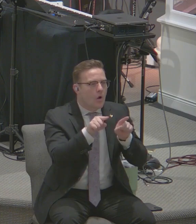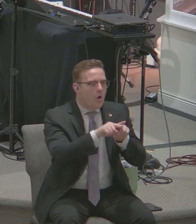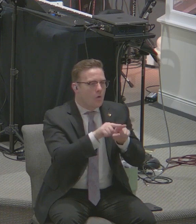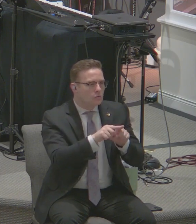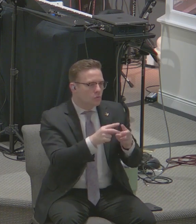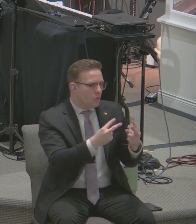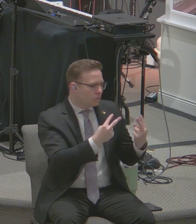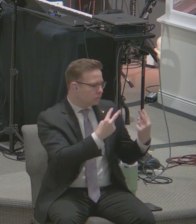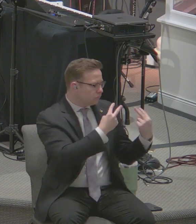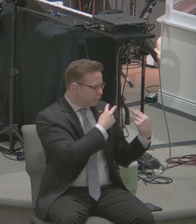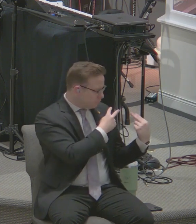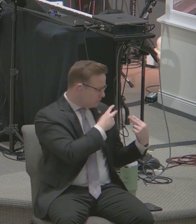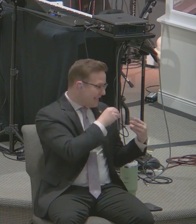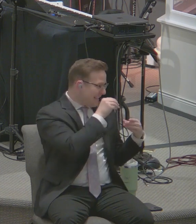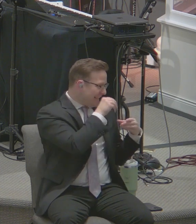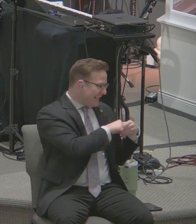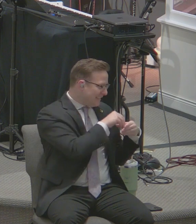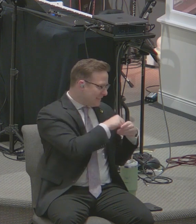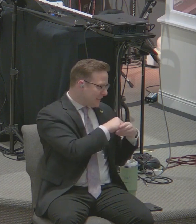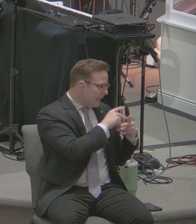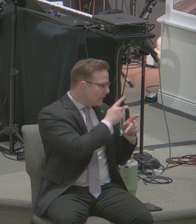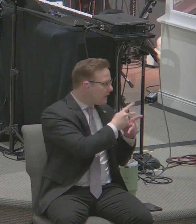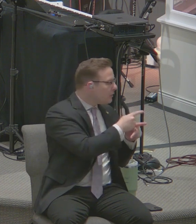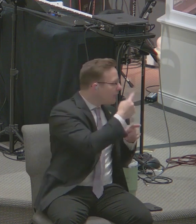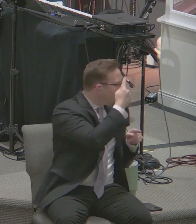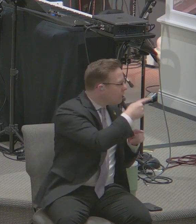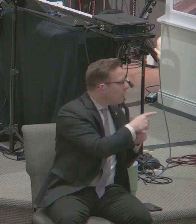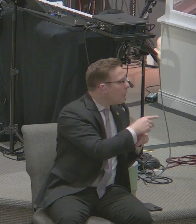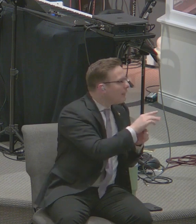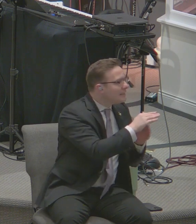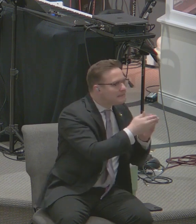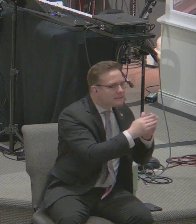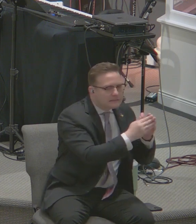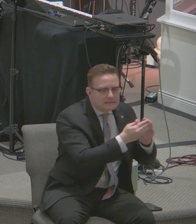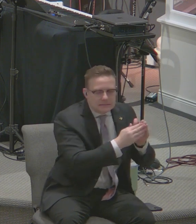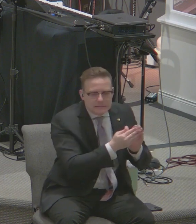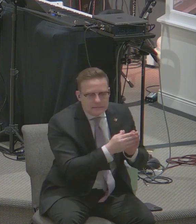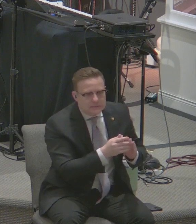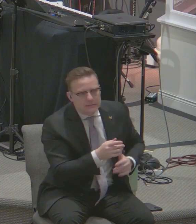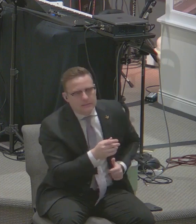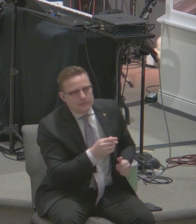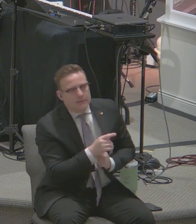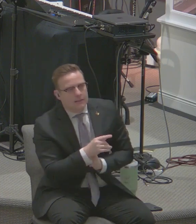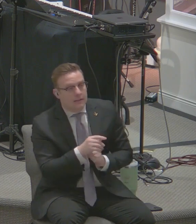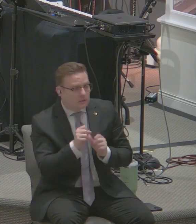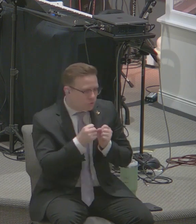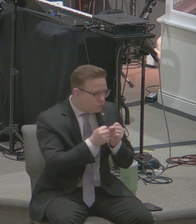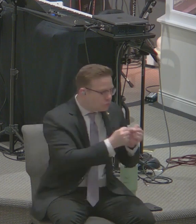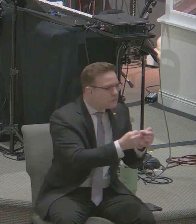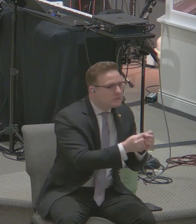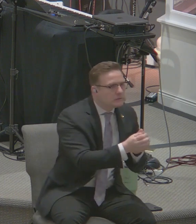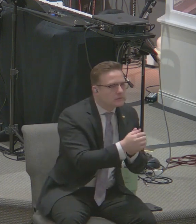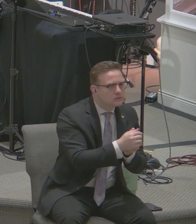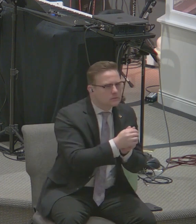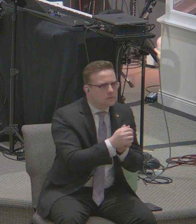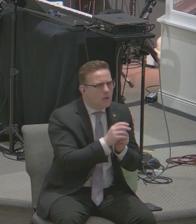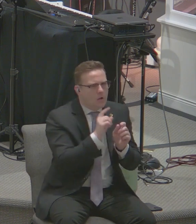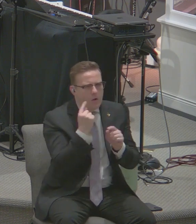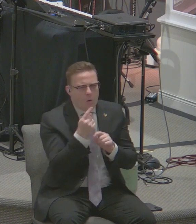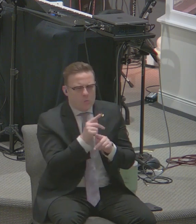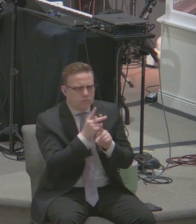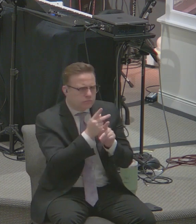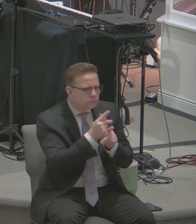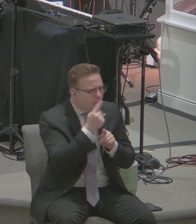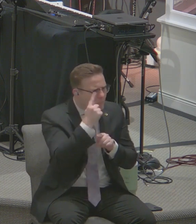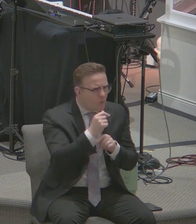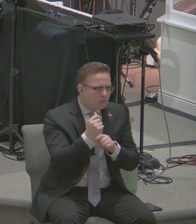The watchman looked over the marketplace. The watchman looked over the streets. The watchman looked